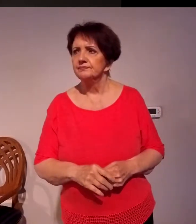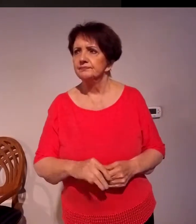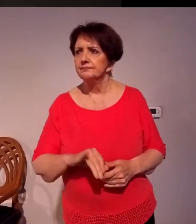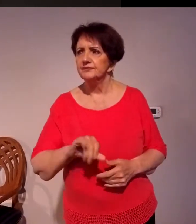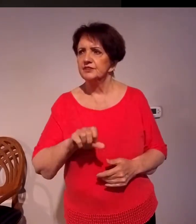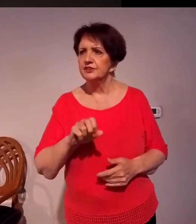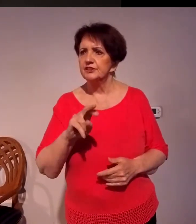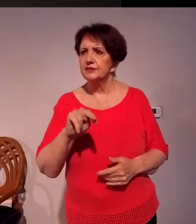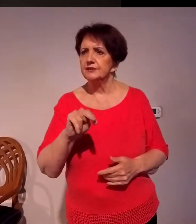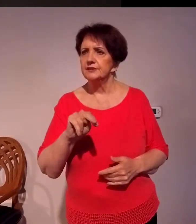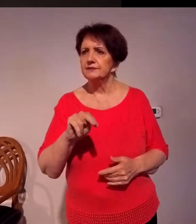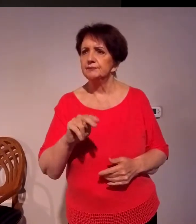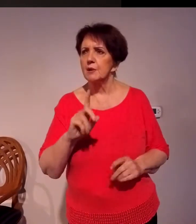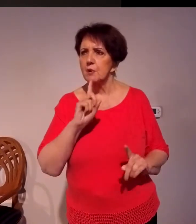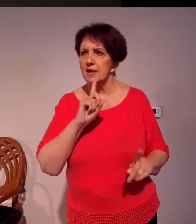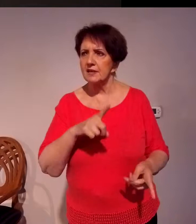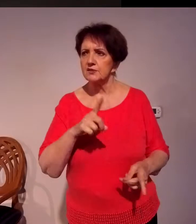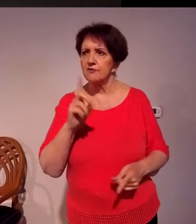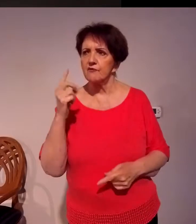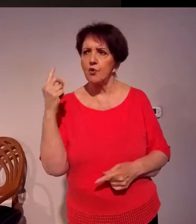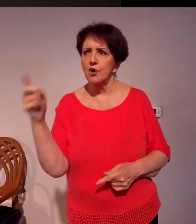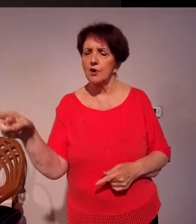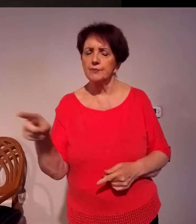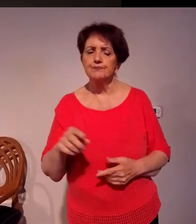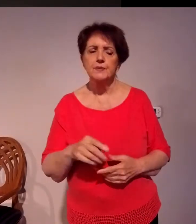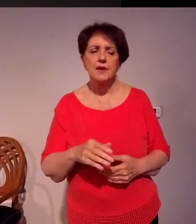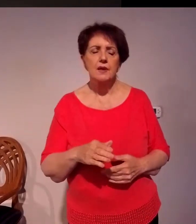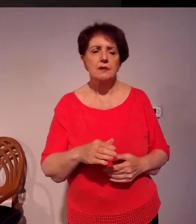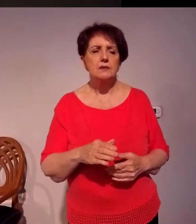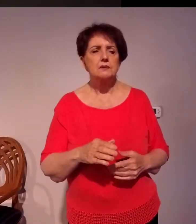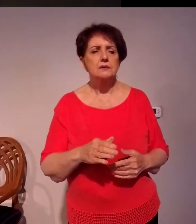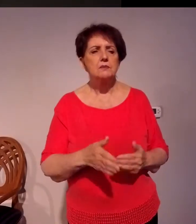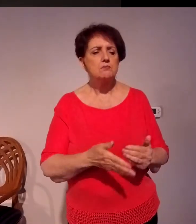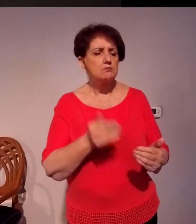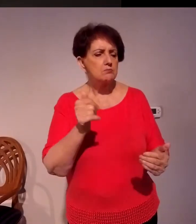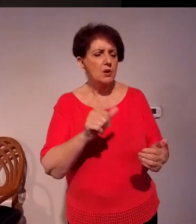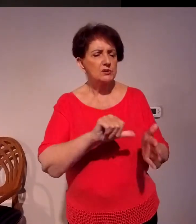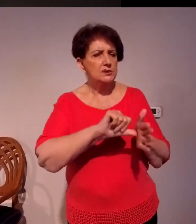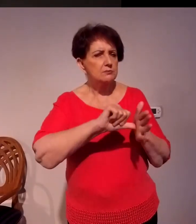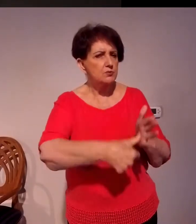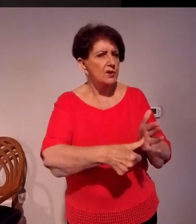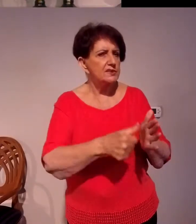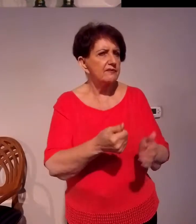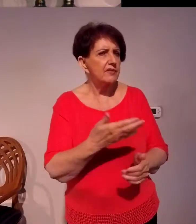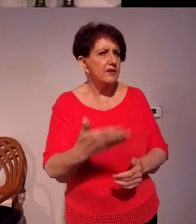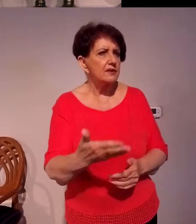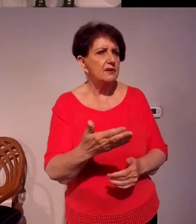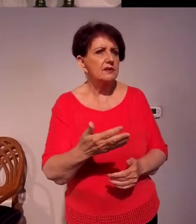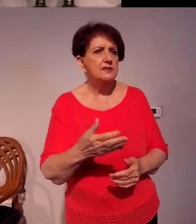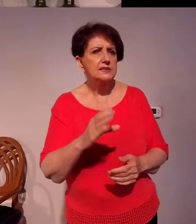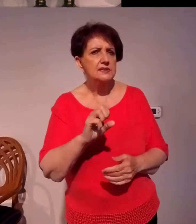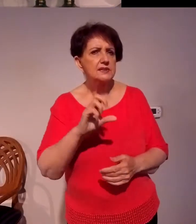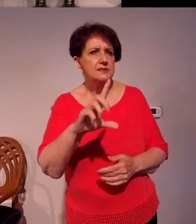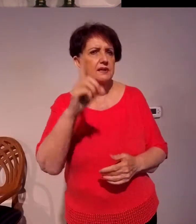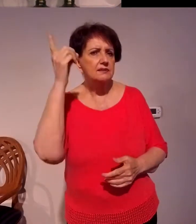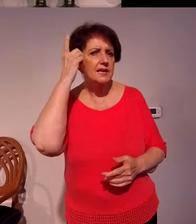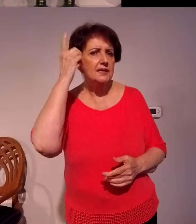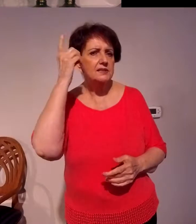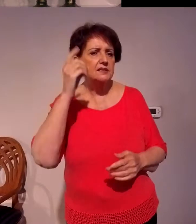so I'm going to answer for her what is the most compelling thing CSLDallas has to offer the world?